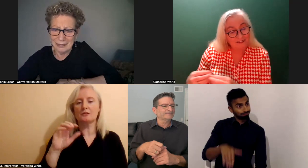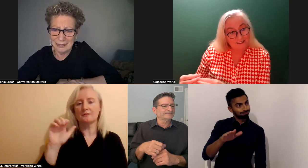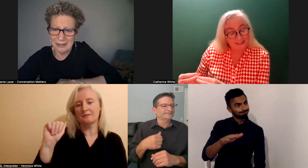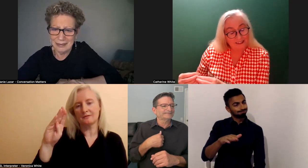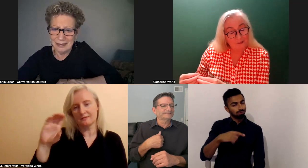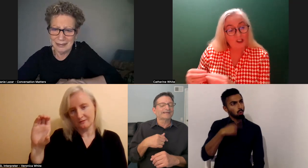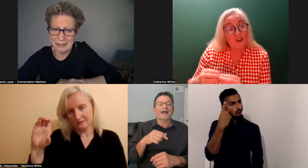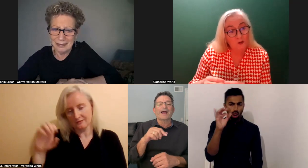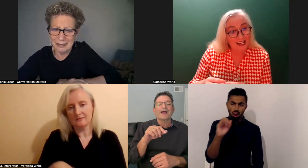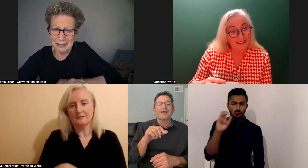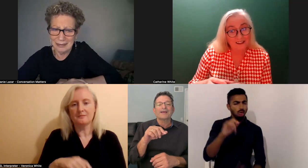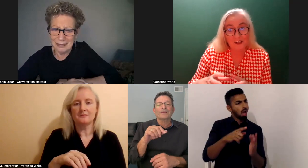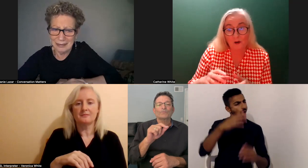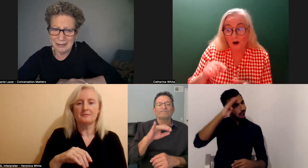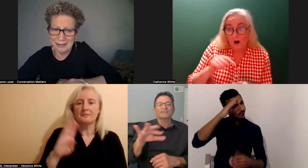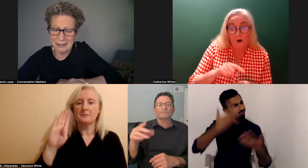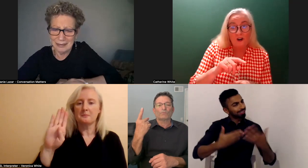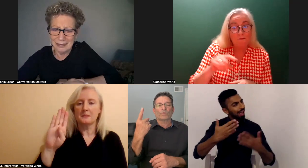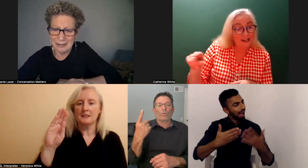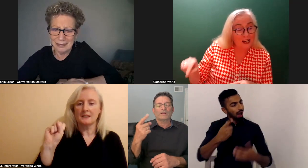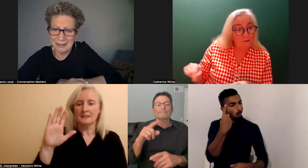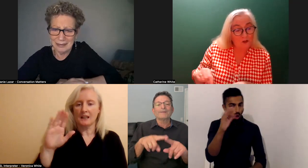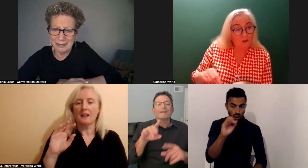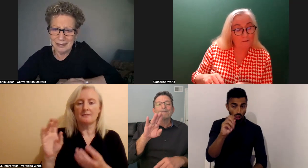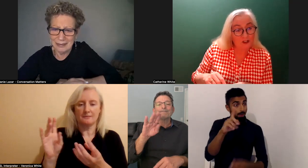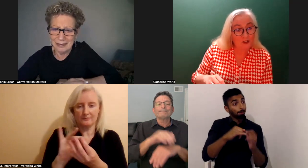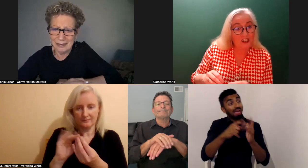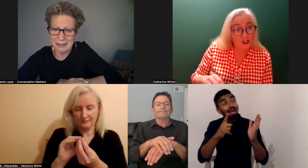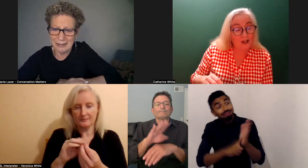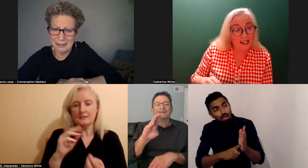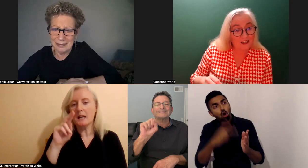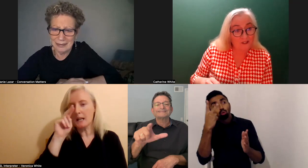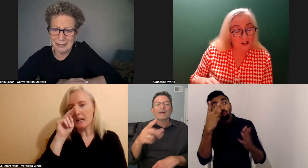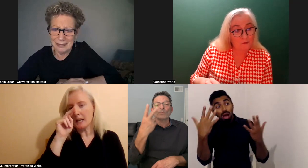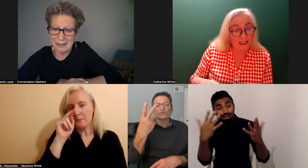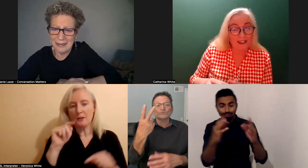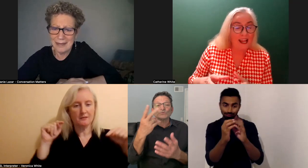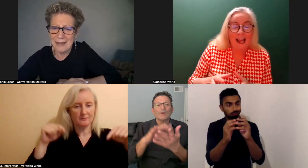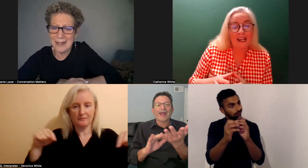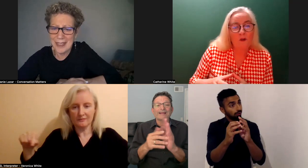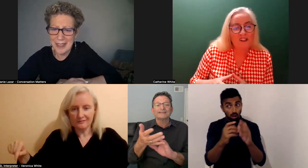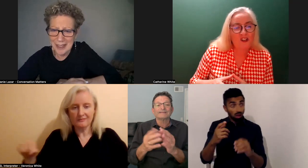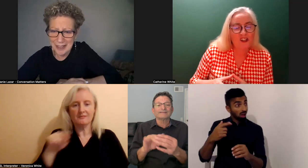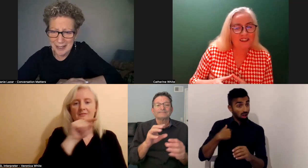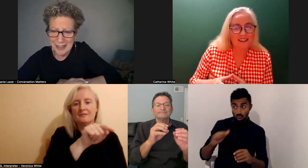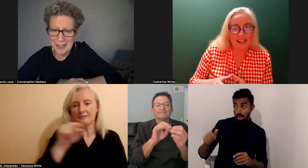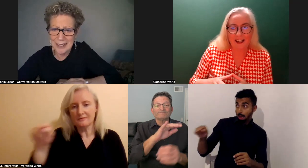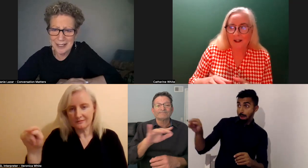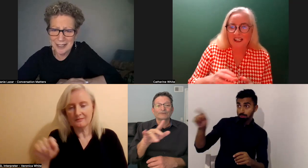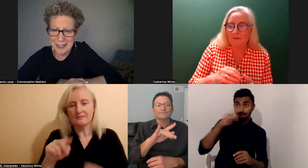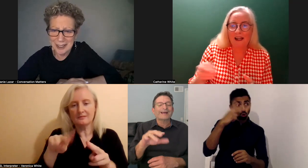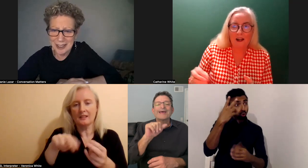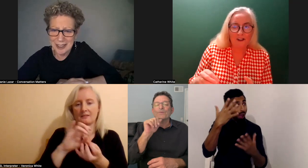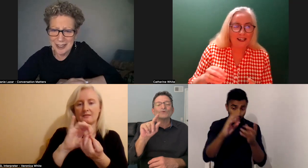BSL was two-handed. So all of my neighbours were able to do the two-handed finger spelling. And it wasn't just to